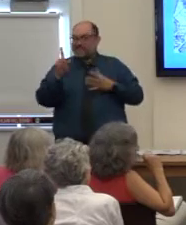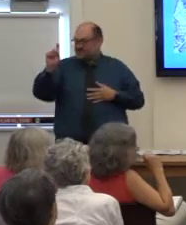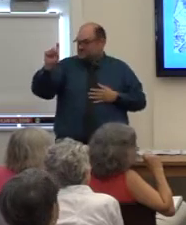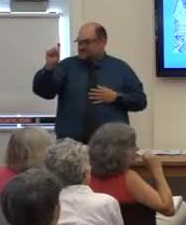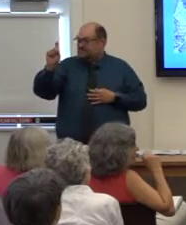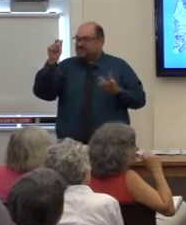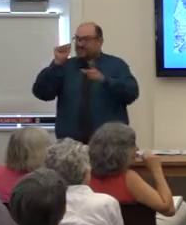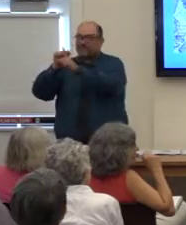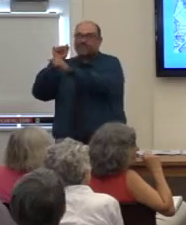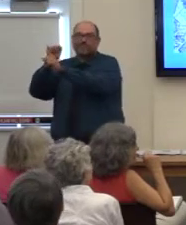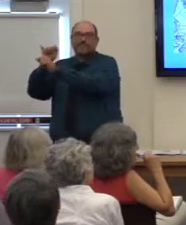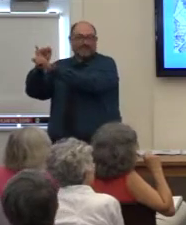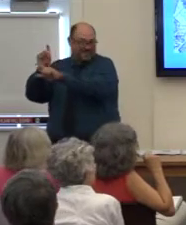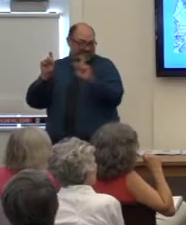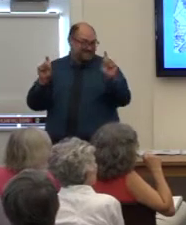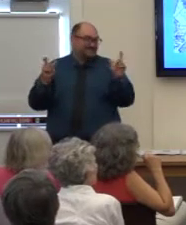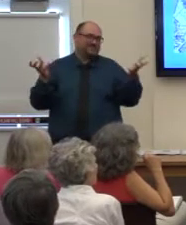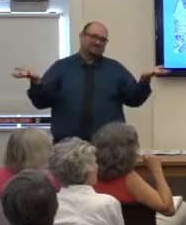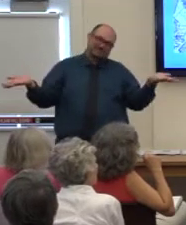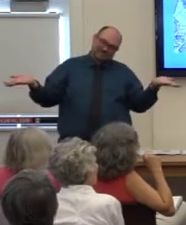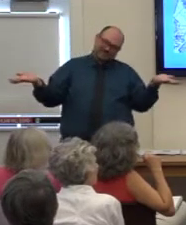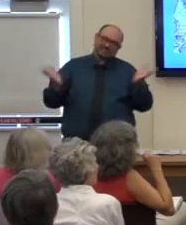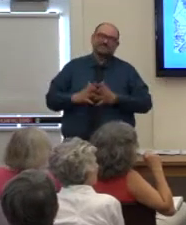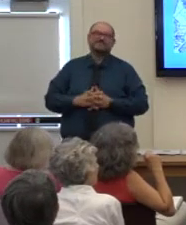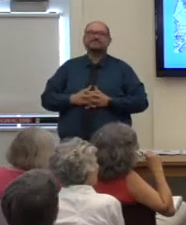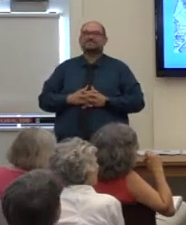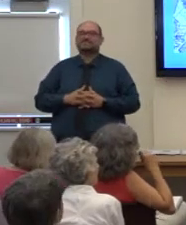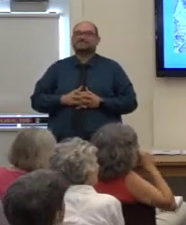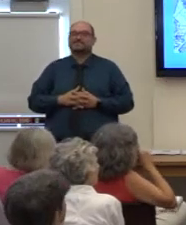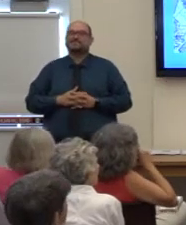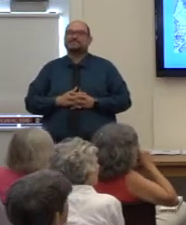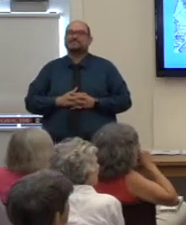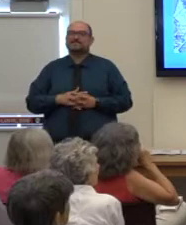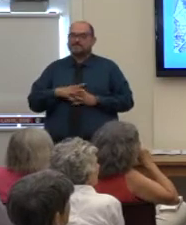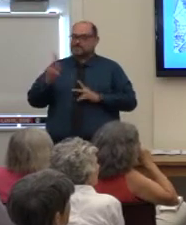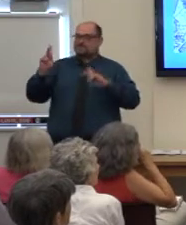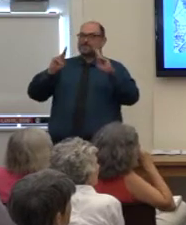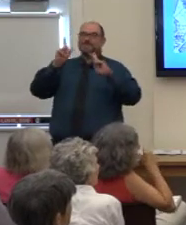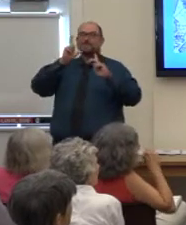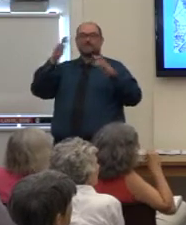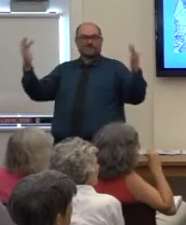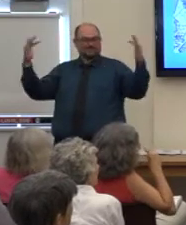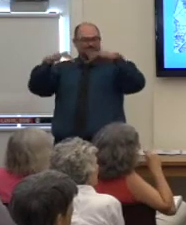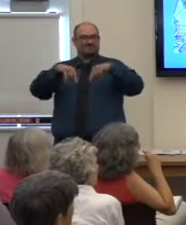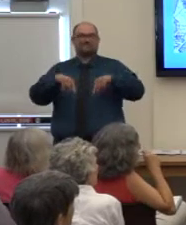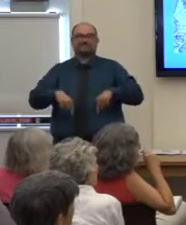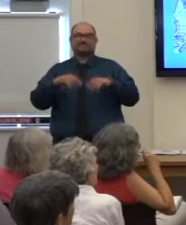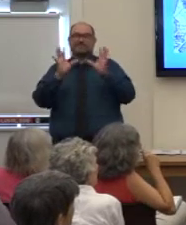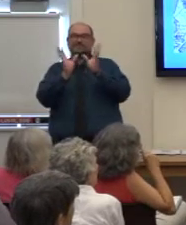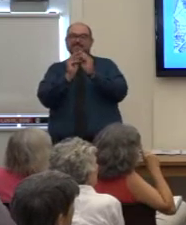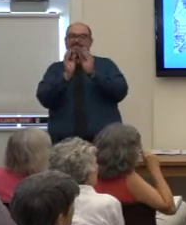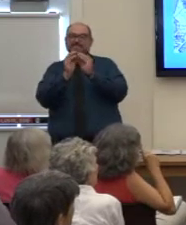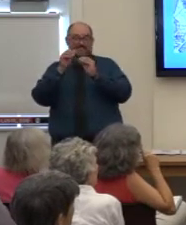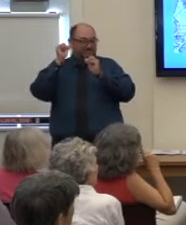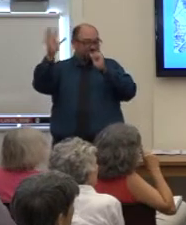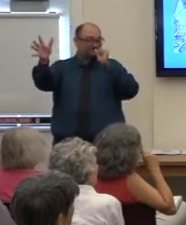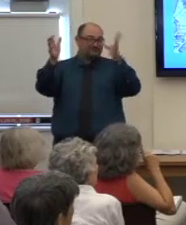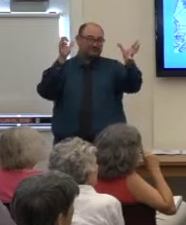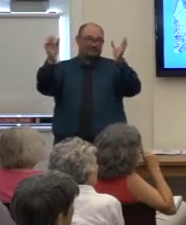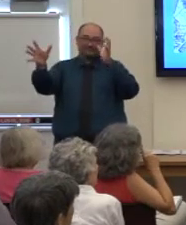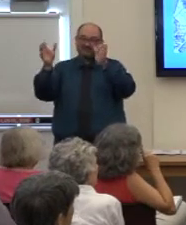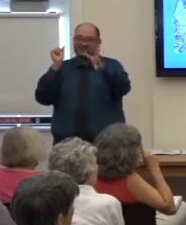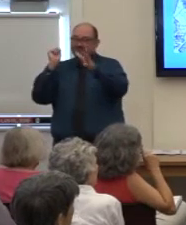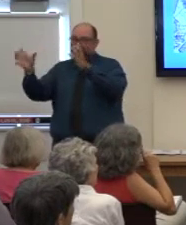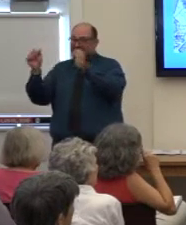Did the citizens at town meeting interact as friendly in sign language as they did in spoken